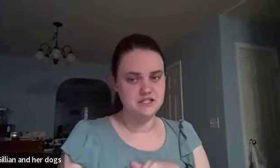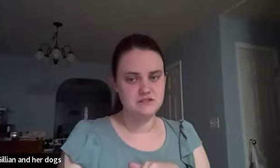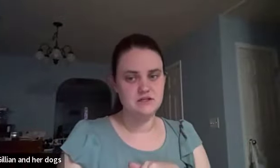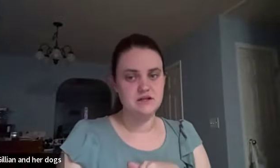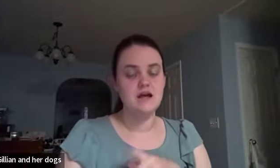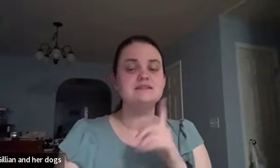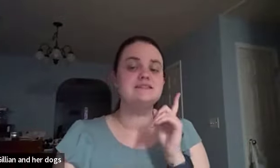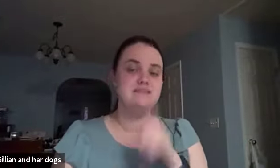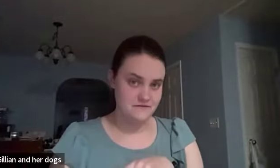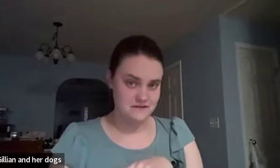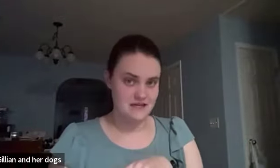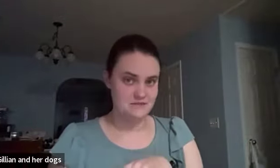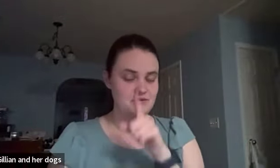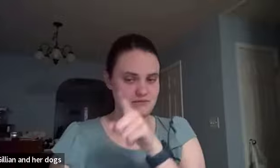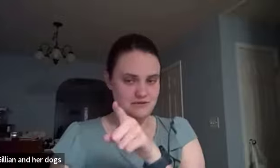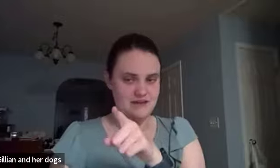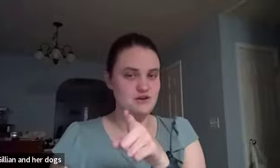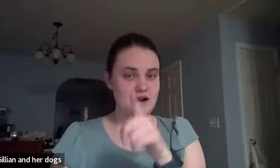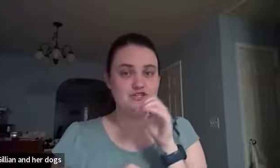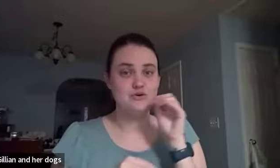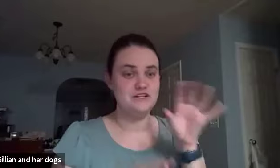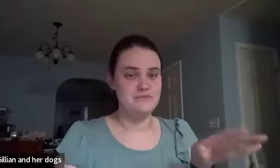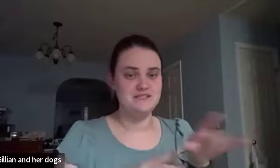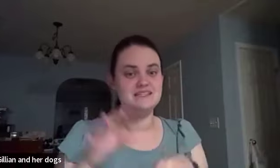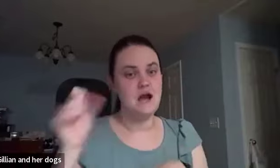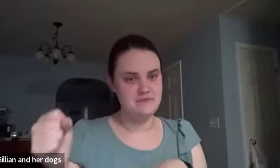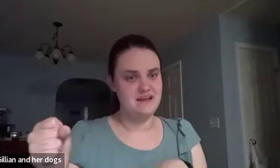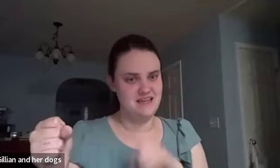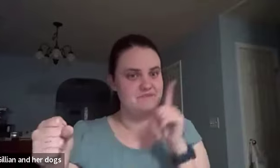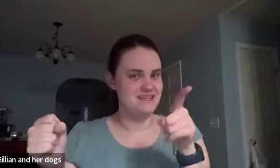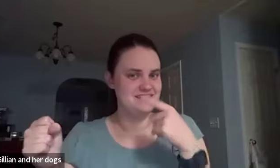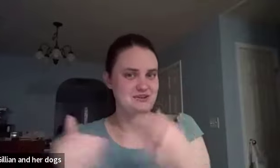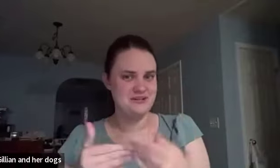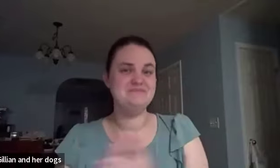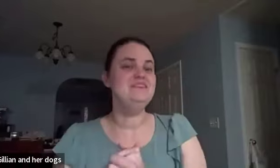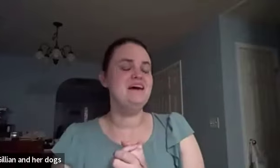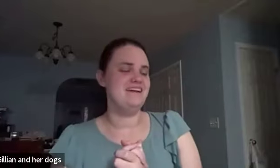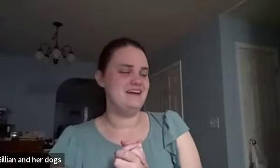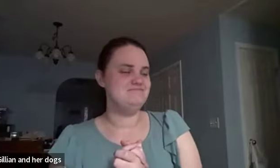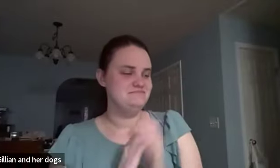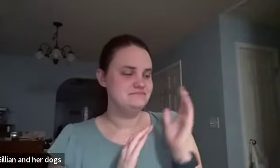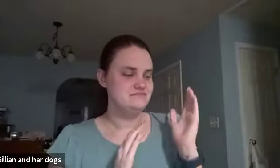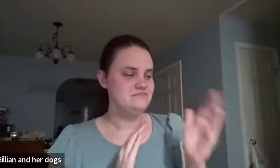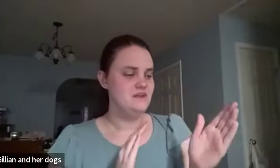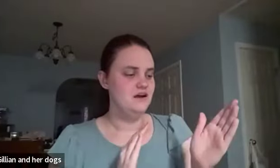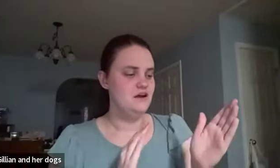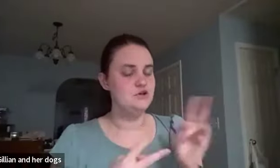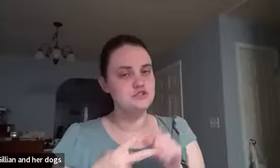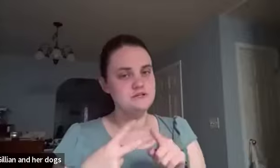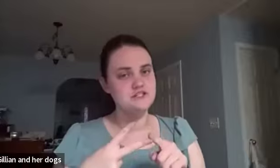English, a stuffed animal. Okay, sorry, I totally dropped my sentence. I'll get back to that, but yes, that's a good question. Okay. There are two ways you